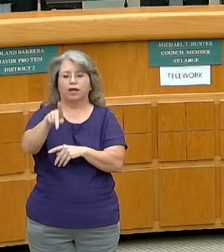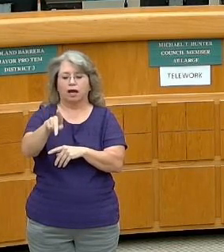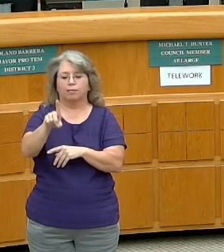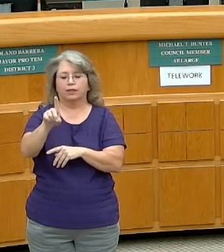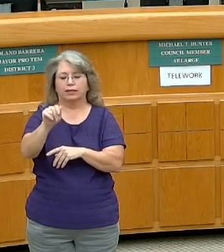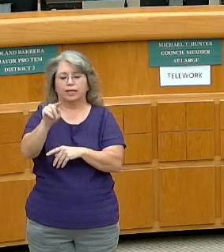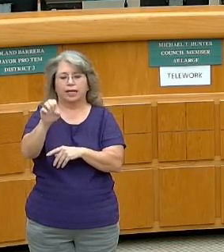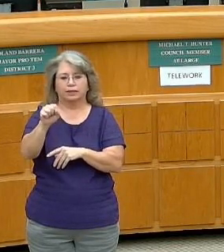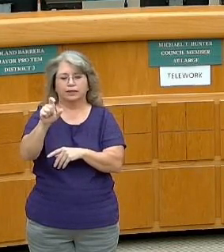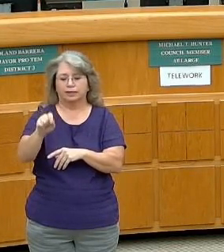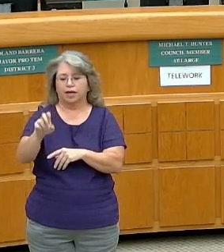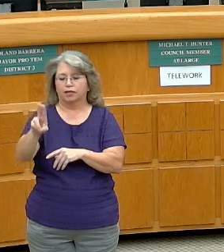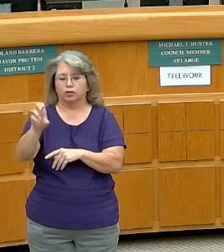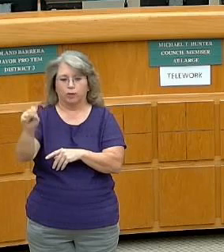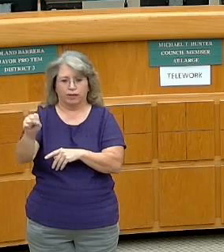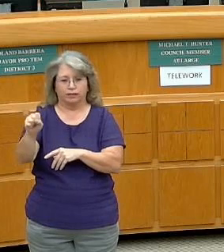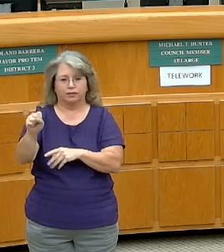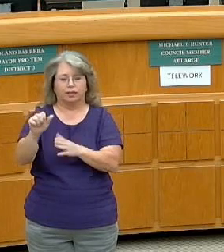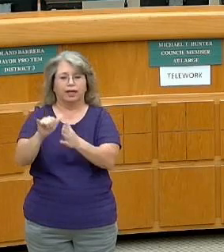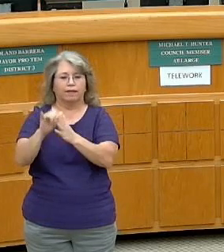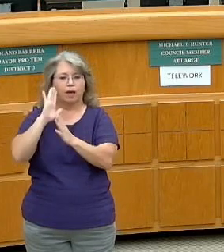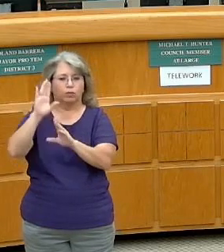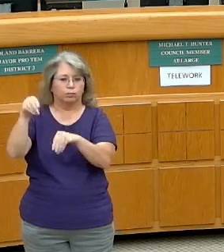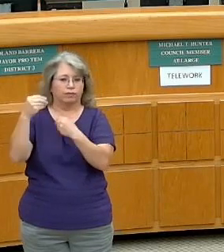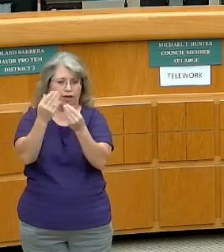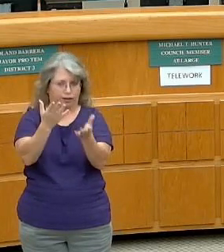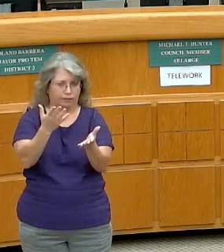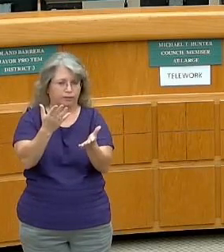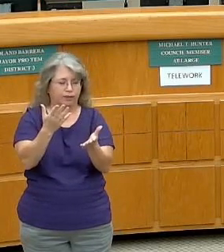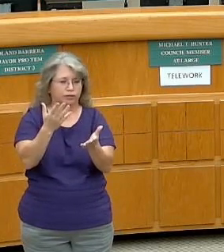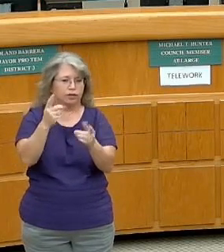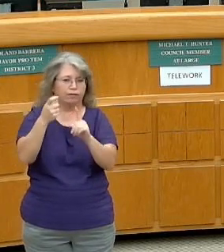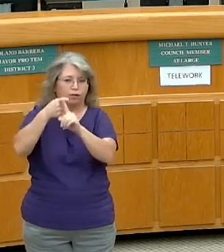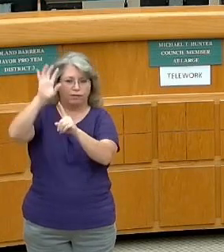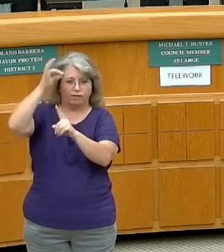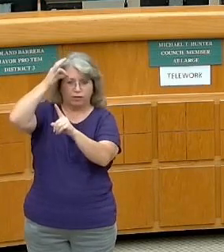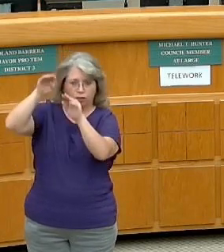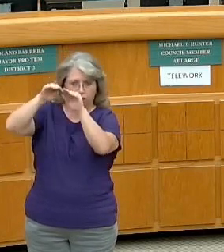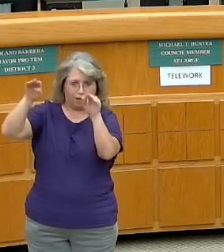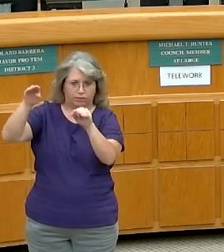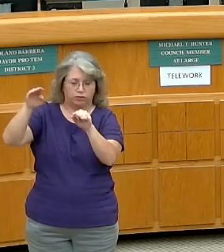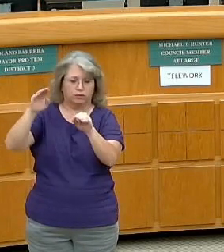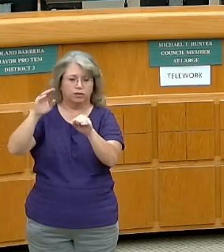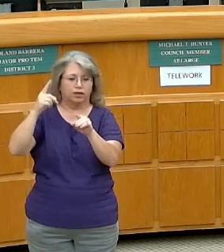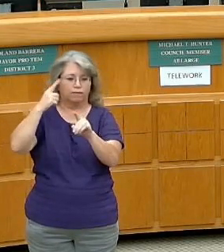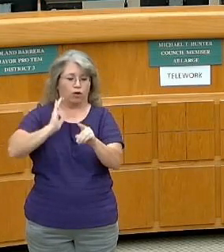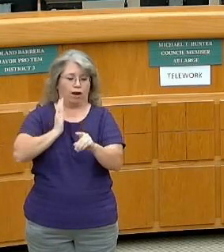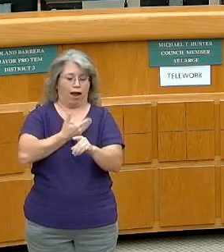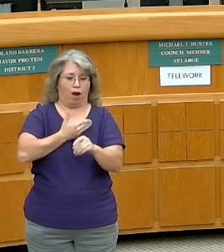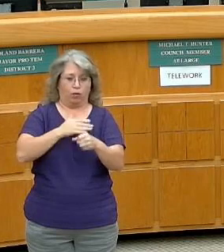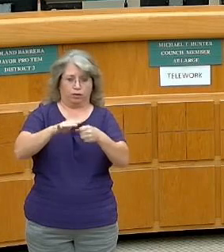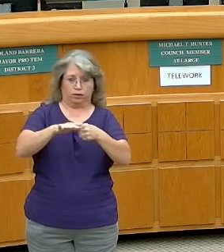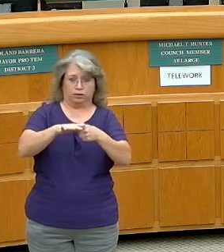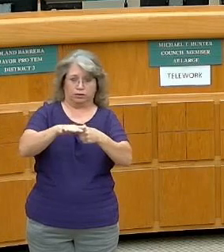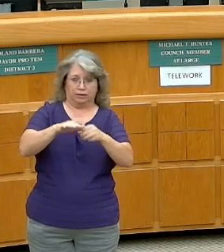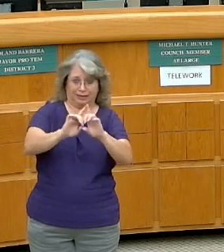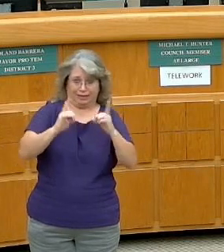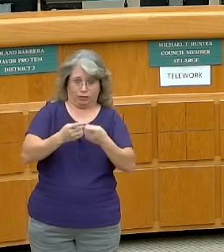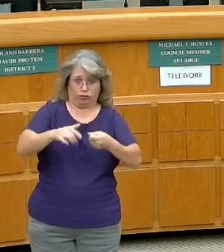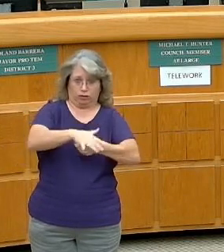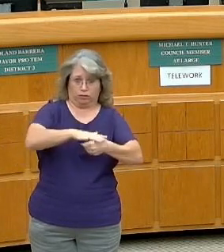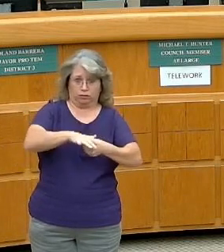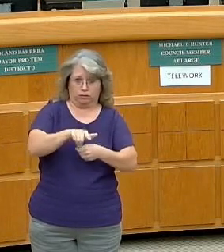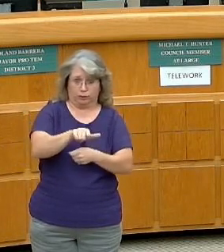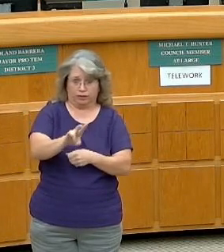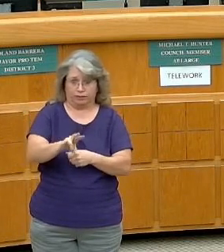TX27updates.us, to kind of triage the information flow that's coming from the federal perspective for our district. And so you can go there as well to get information